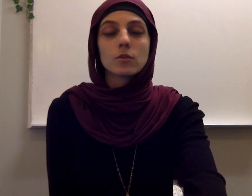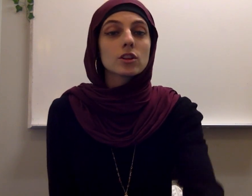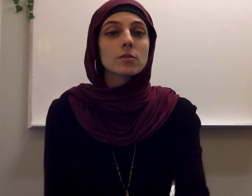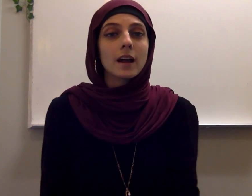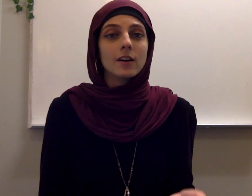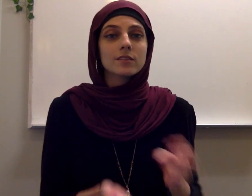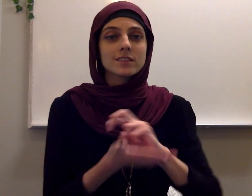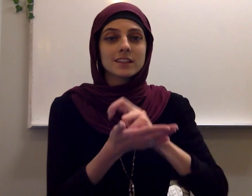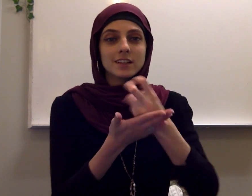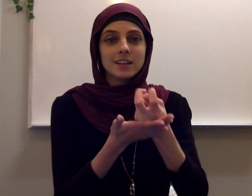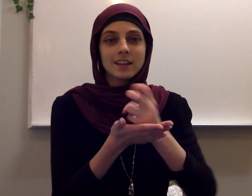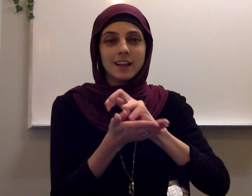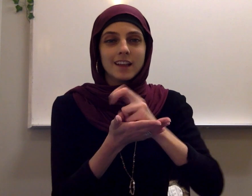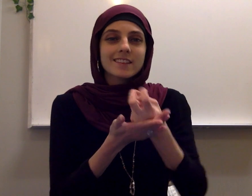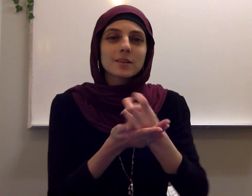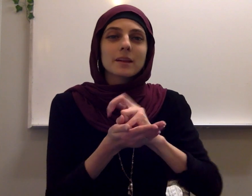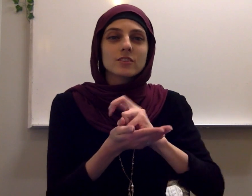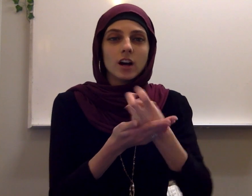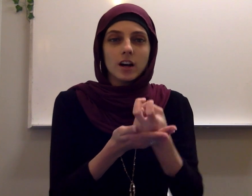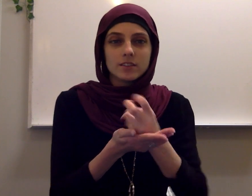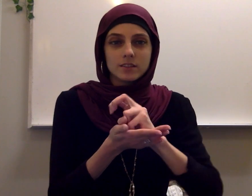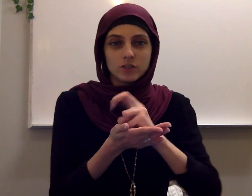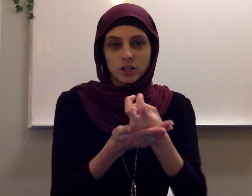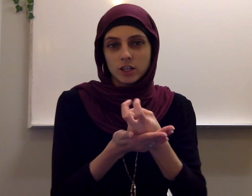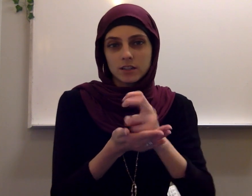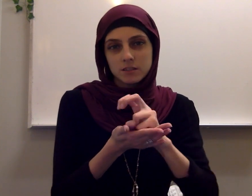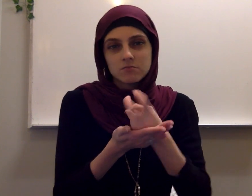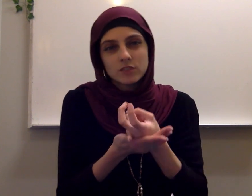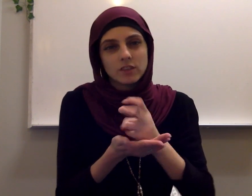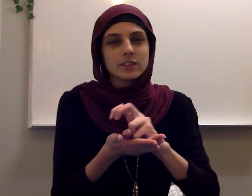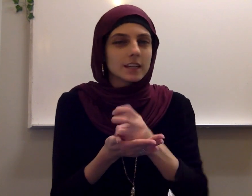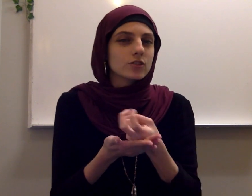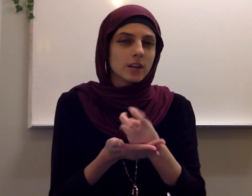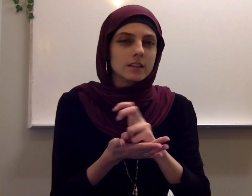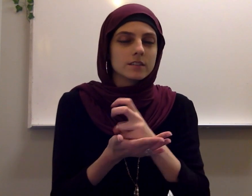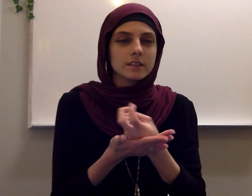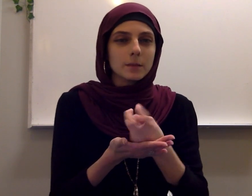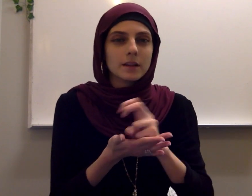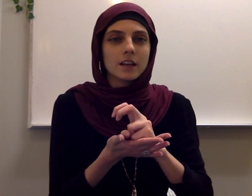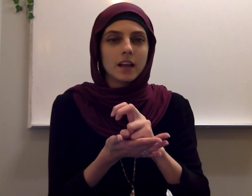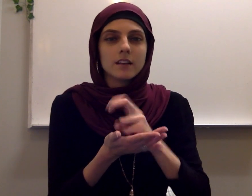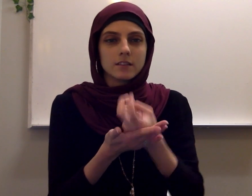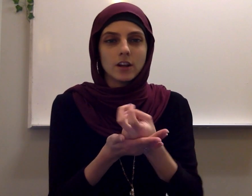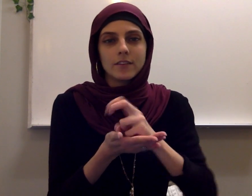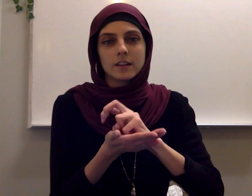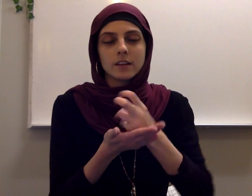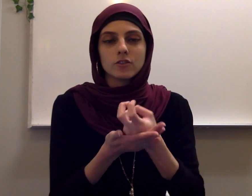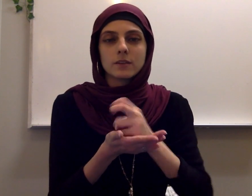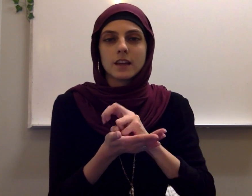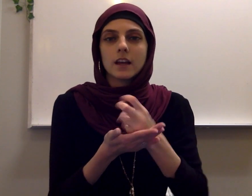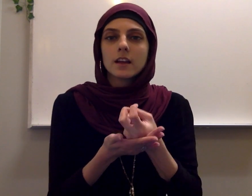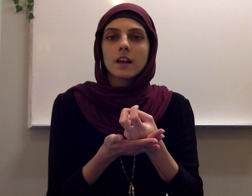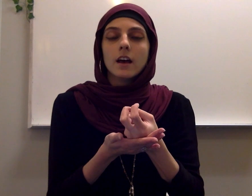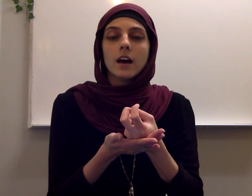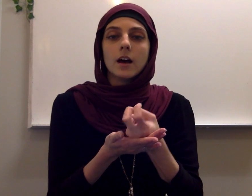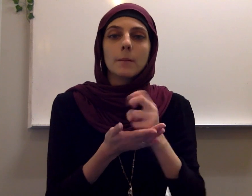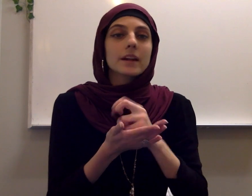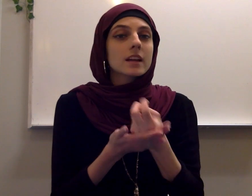Roll around. This can mean toss and turn. So if you're like trying to sleep at night and you're having an issue with that. But it can also